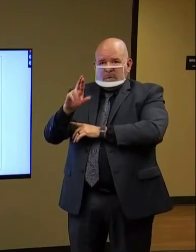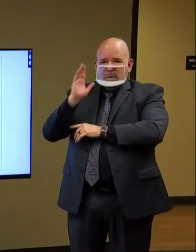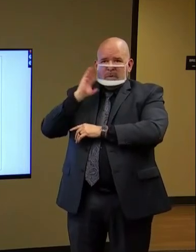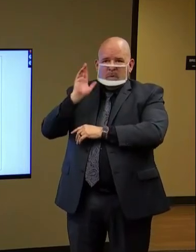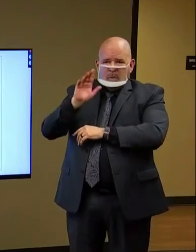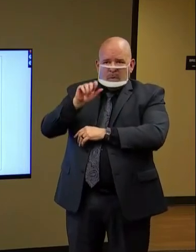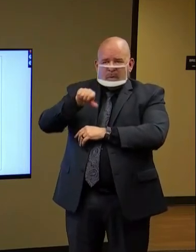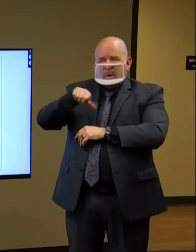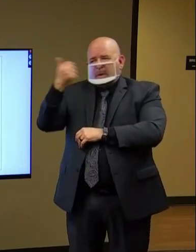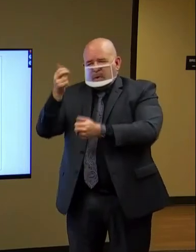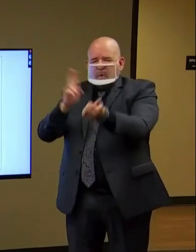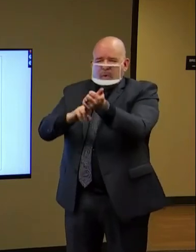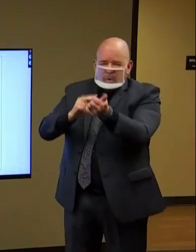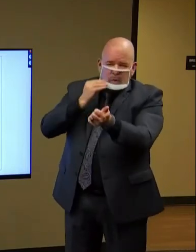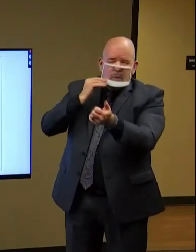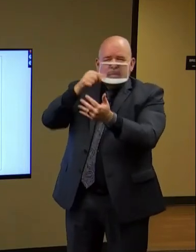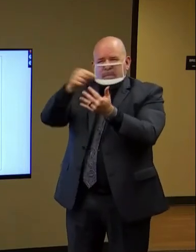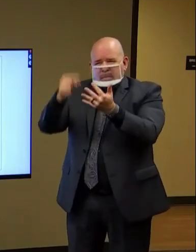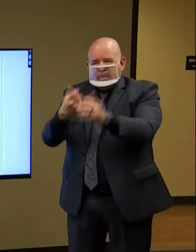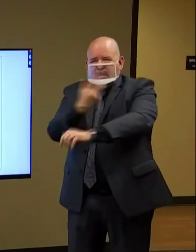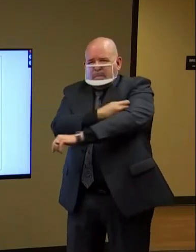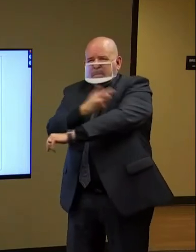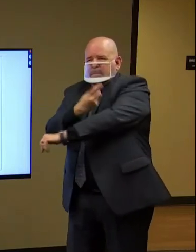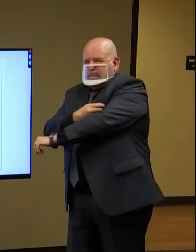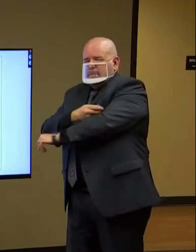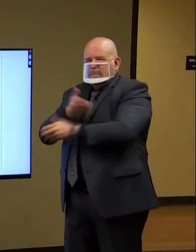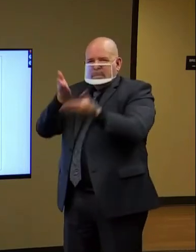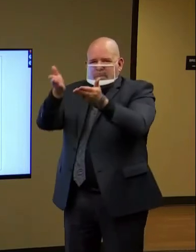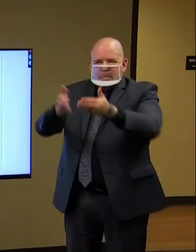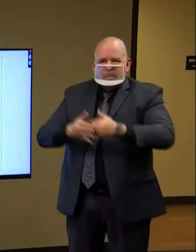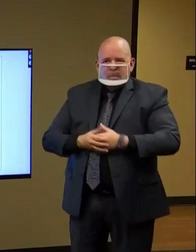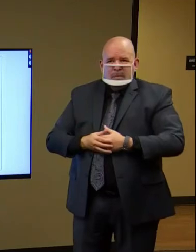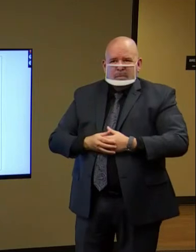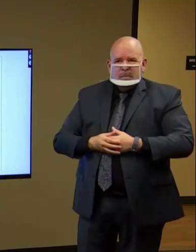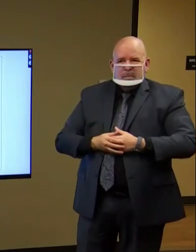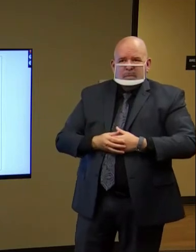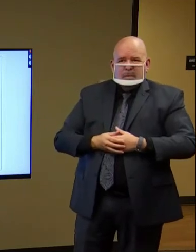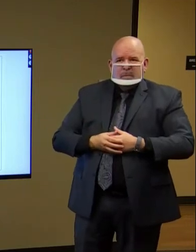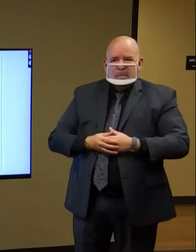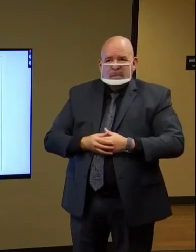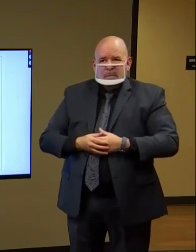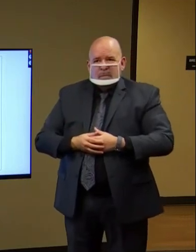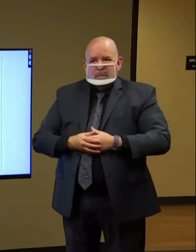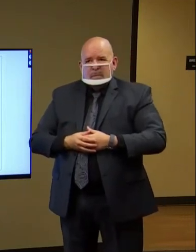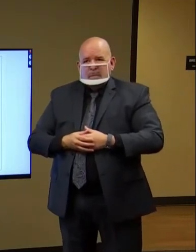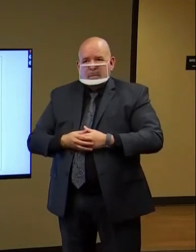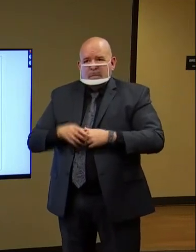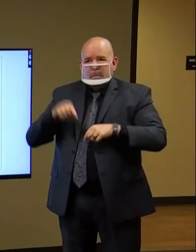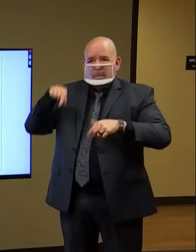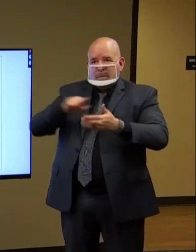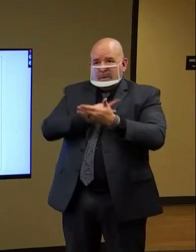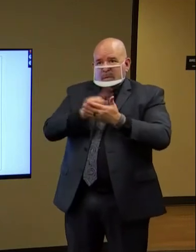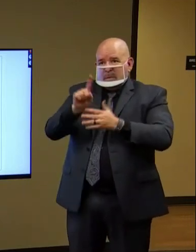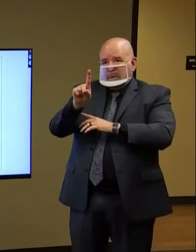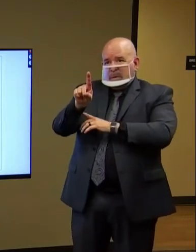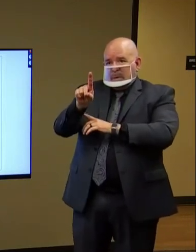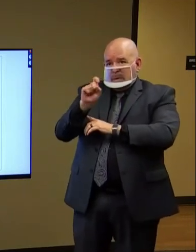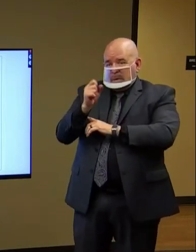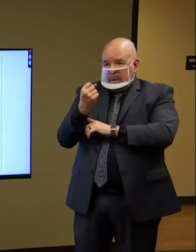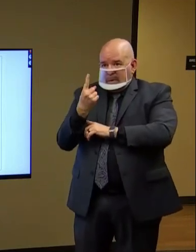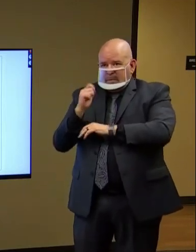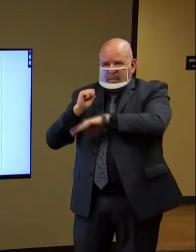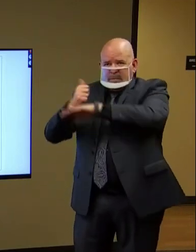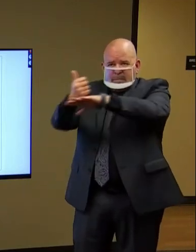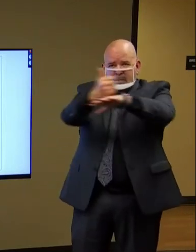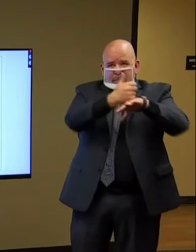partnership. And in week 2, the number, again, this week there were 111 sites. Next week, it's going to go up